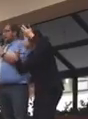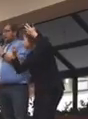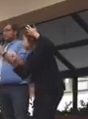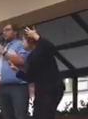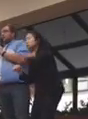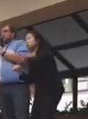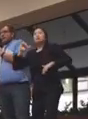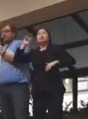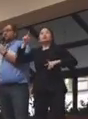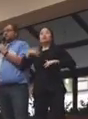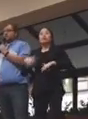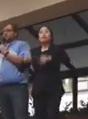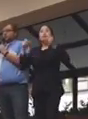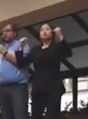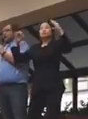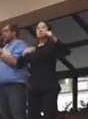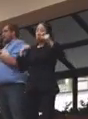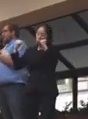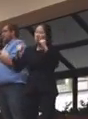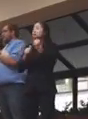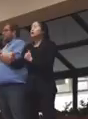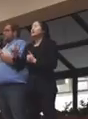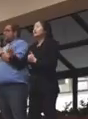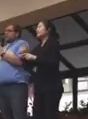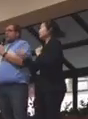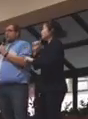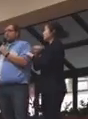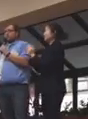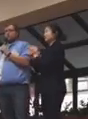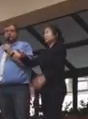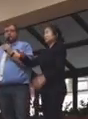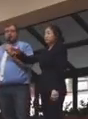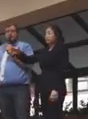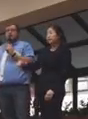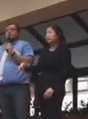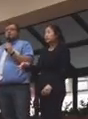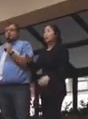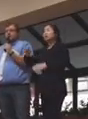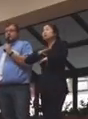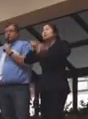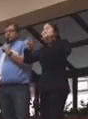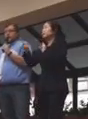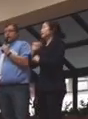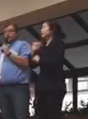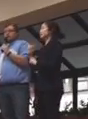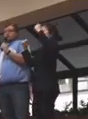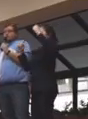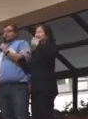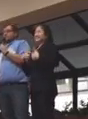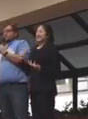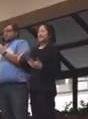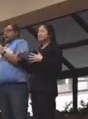have the NIC, but maybe their skills were not where they needed to be, but they were good for the test. So that is one of my